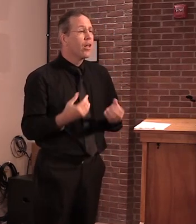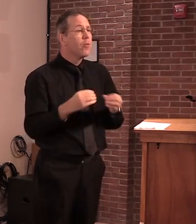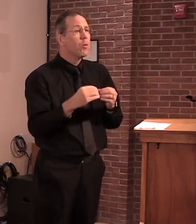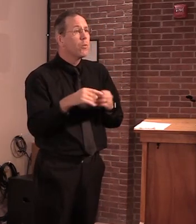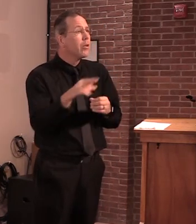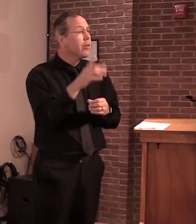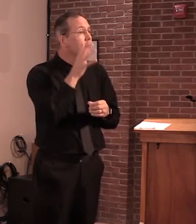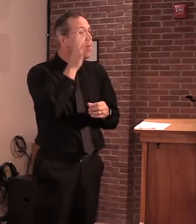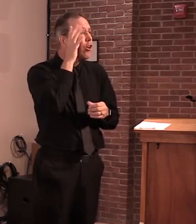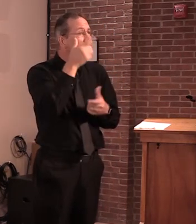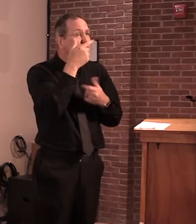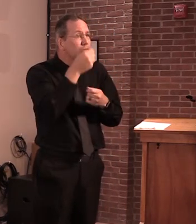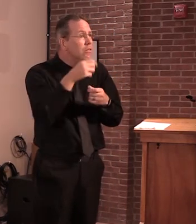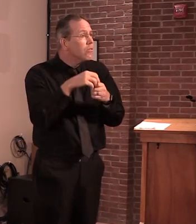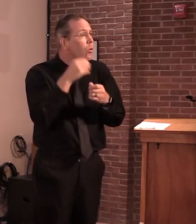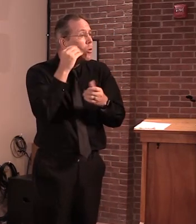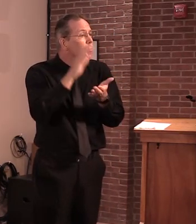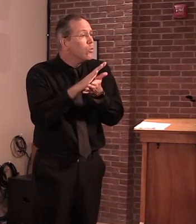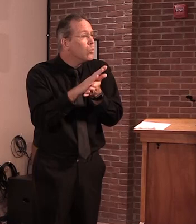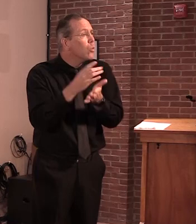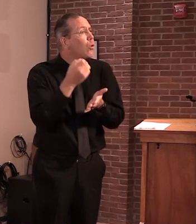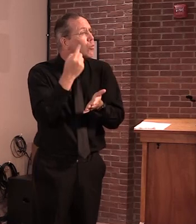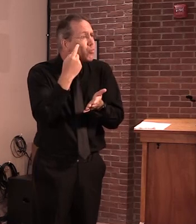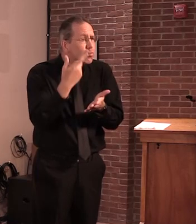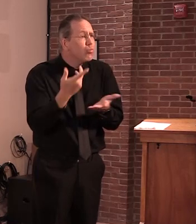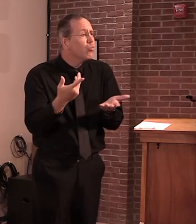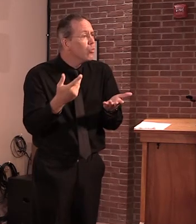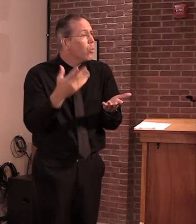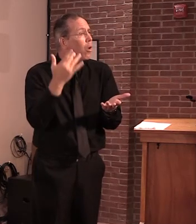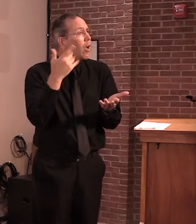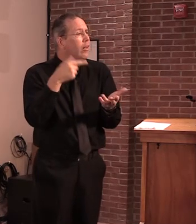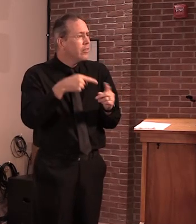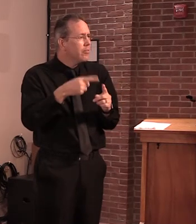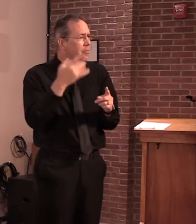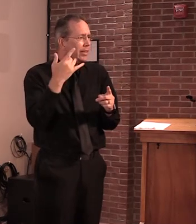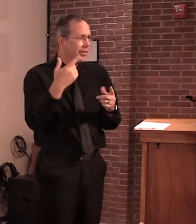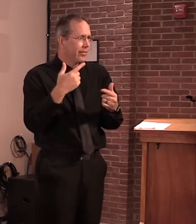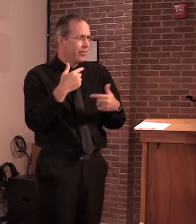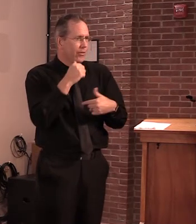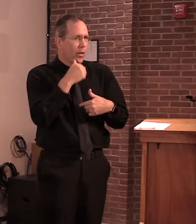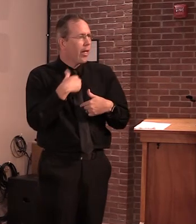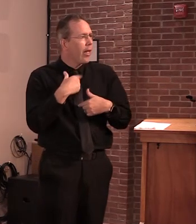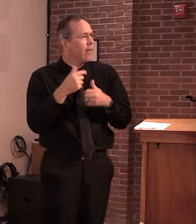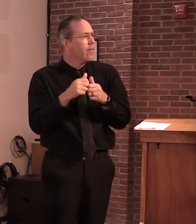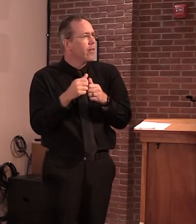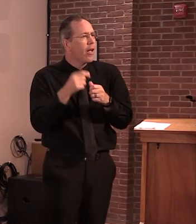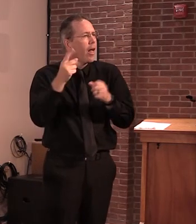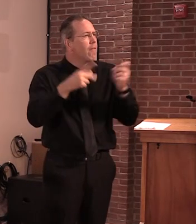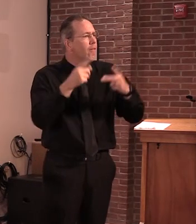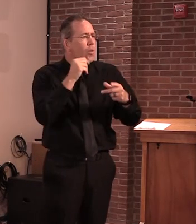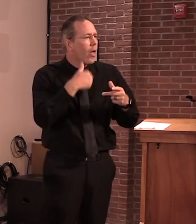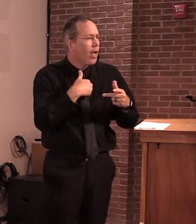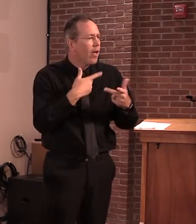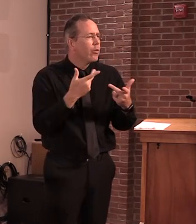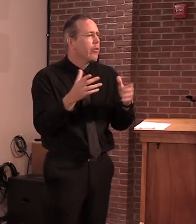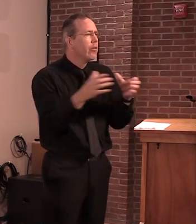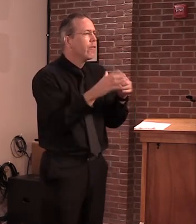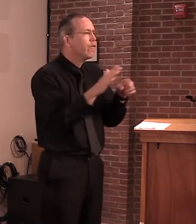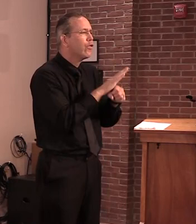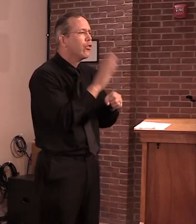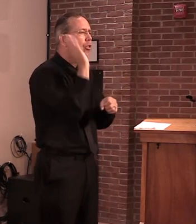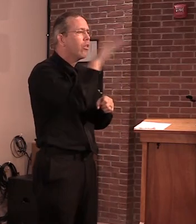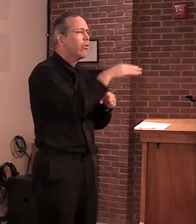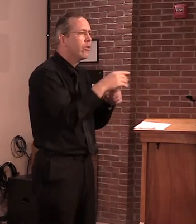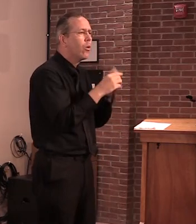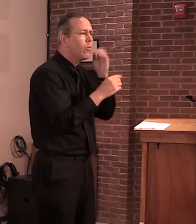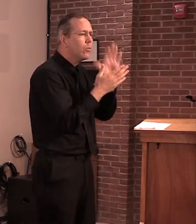between in-person or not. And with hybrid on the table, I think districts are producing more options for parents, so it remains to be seen to what extent that